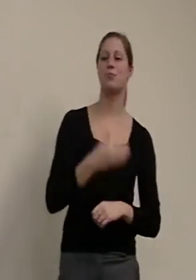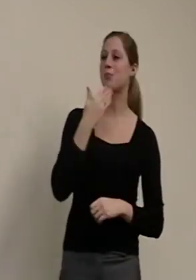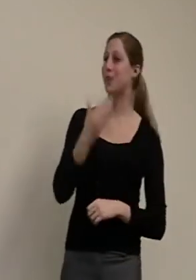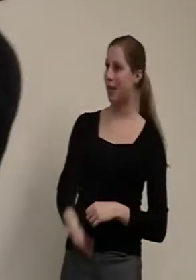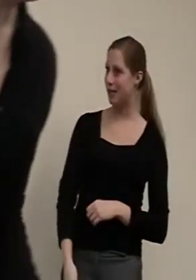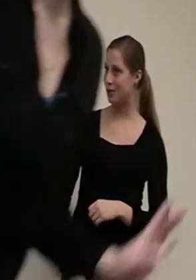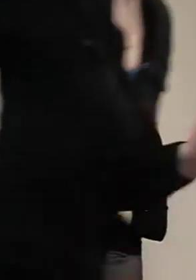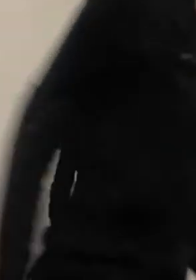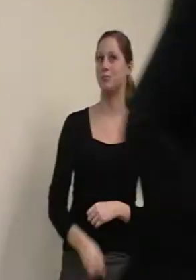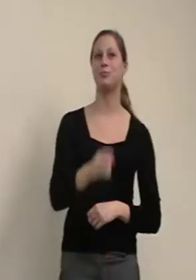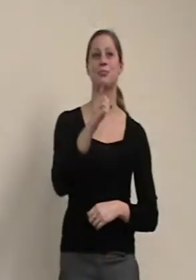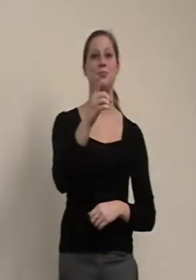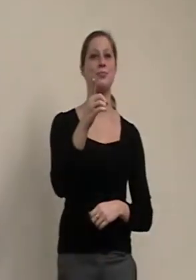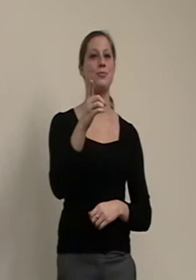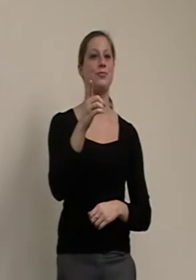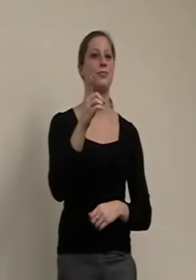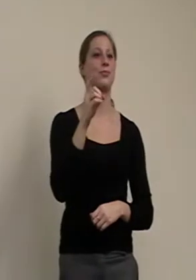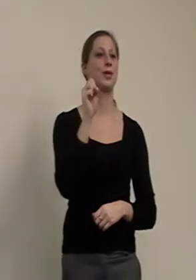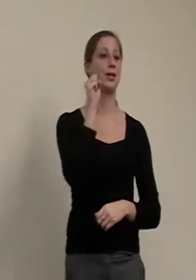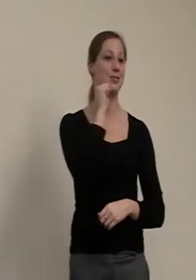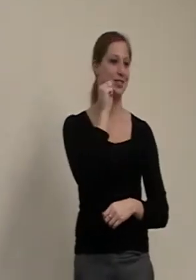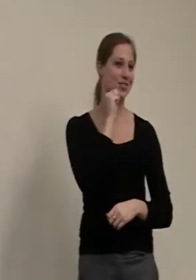little example.